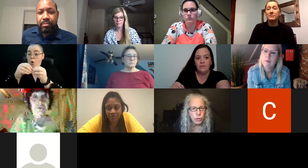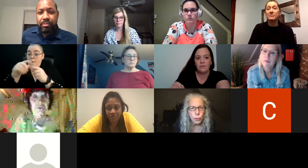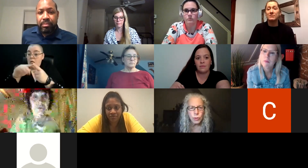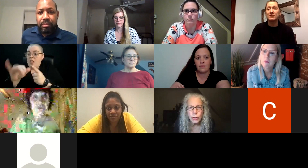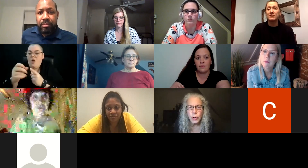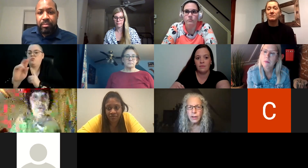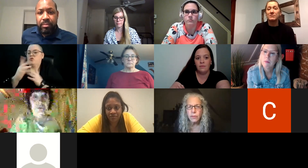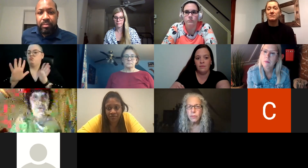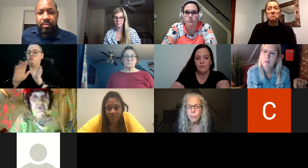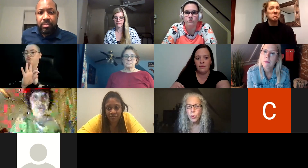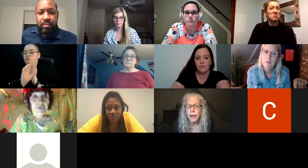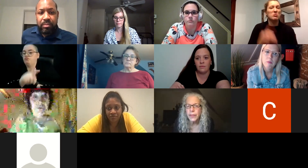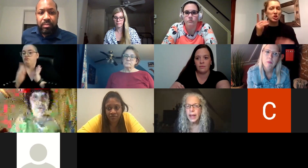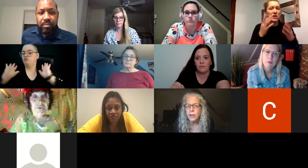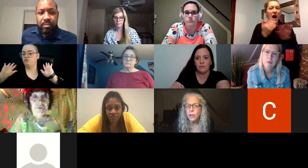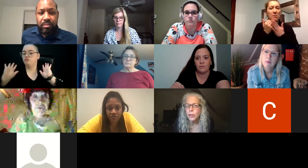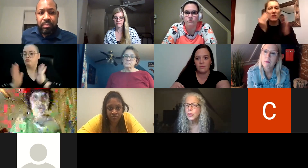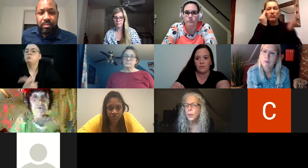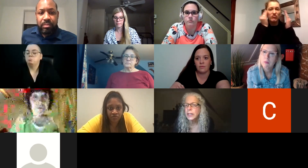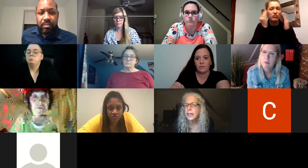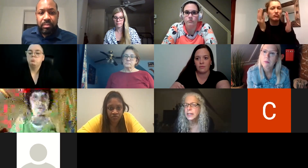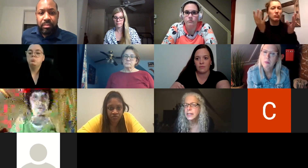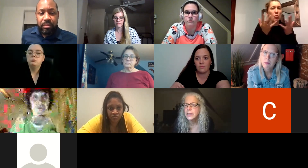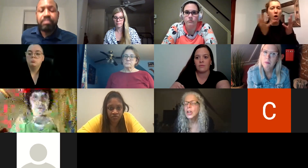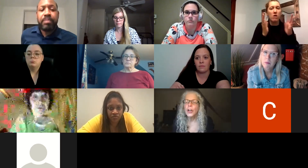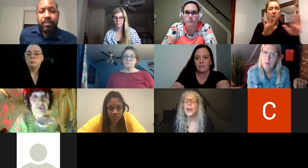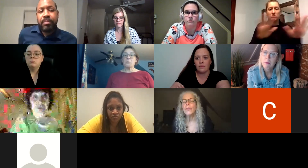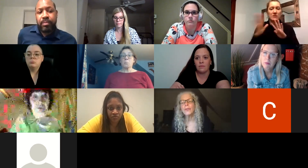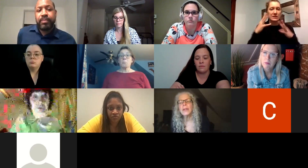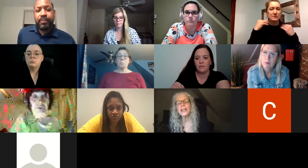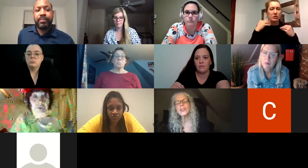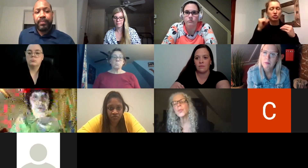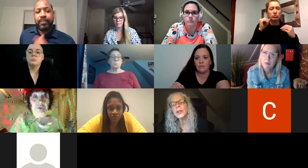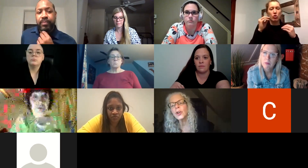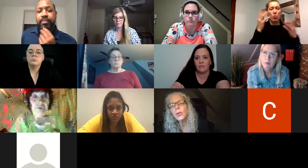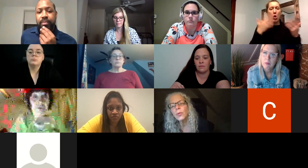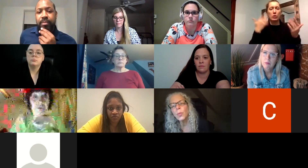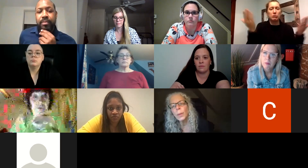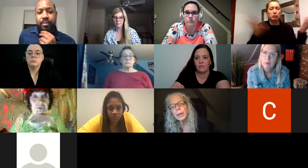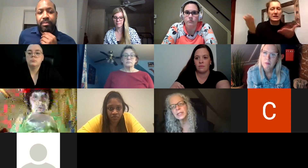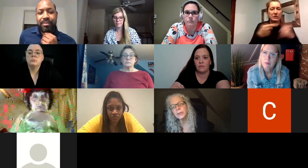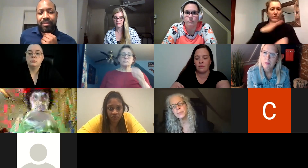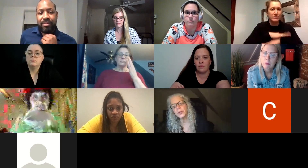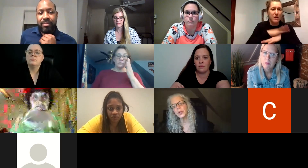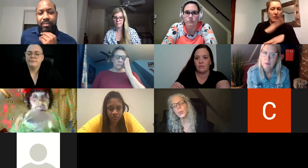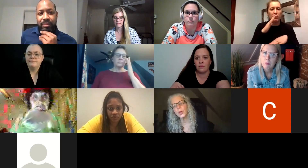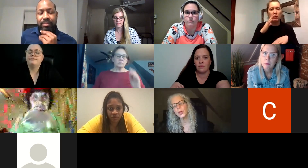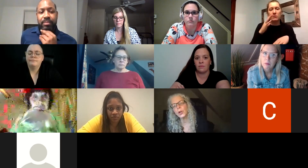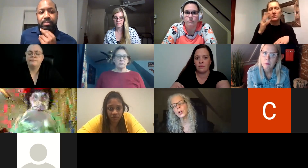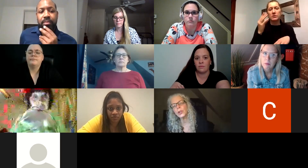Drew, did you have more about that, or you just wanted to get a sense? No, for me, I just wanted to know what people's experiences were as